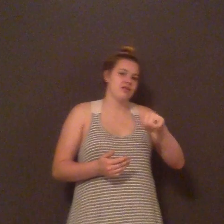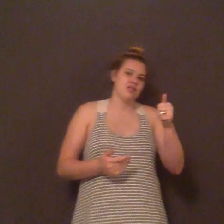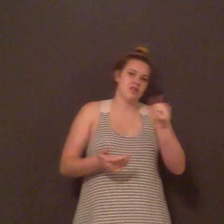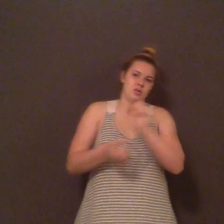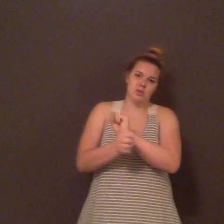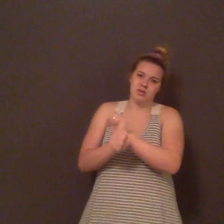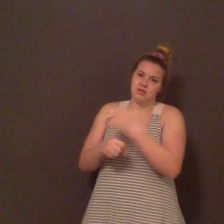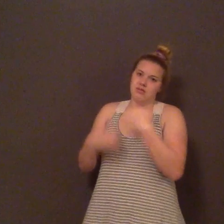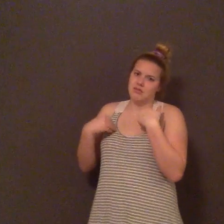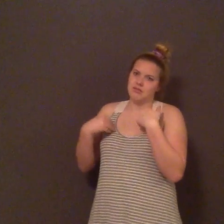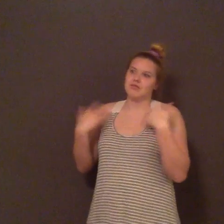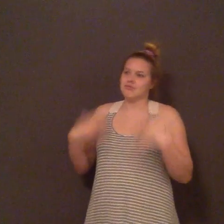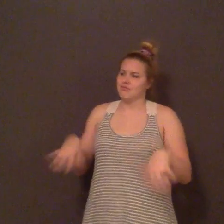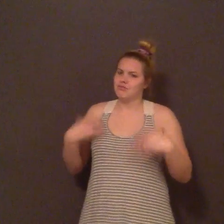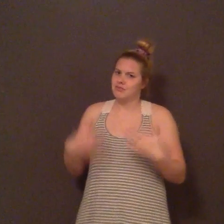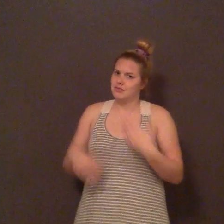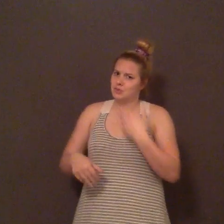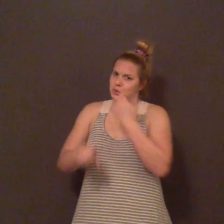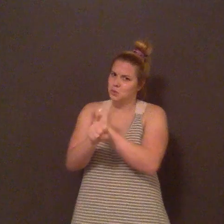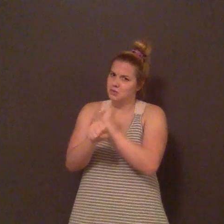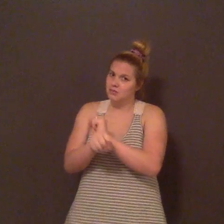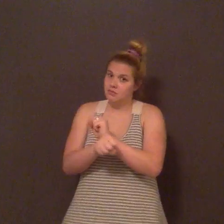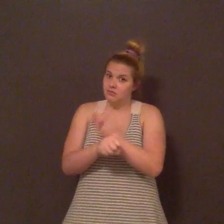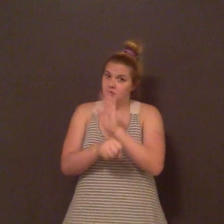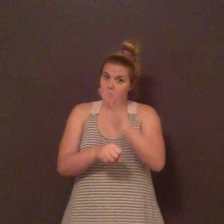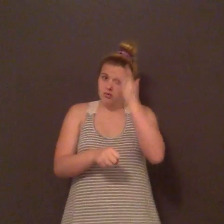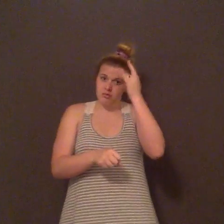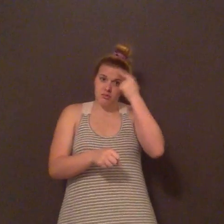studious. Okay, well, if you change your mind, call me. Okay. Have fun.